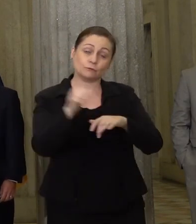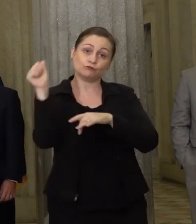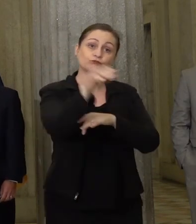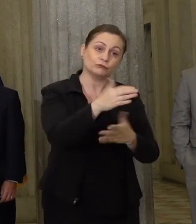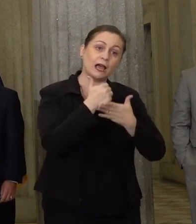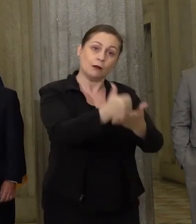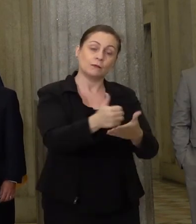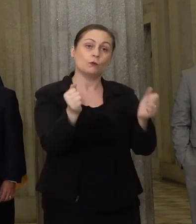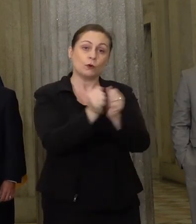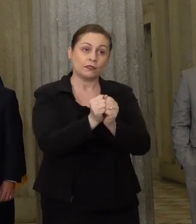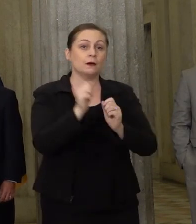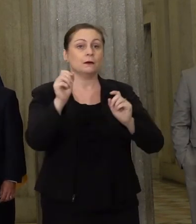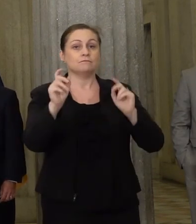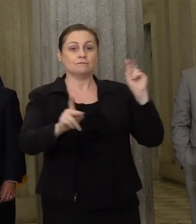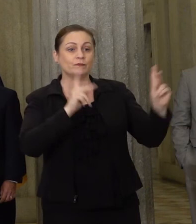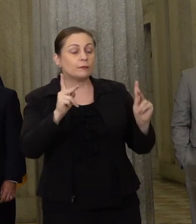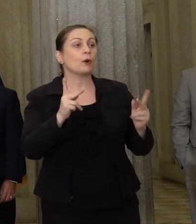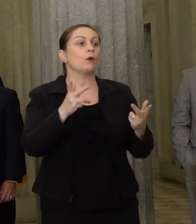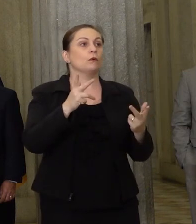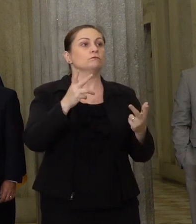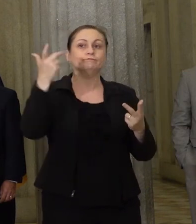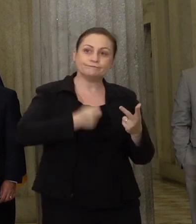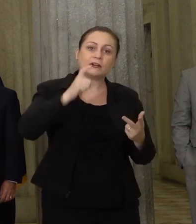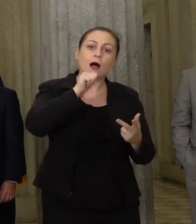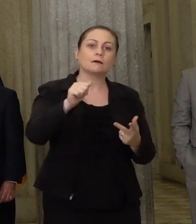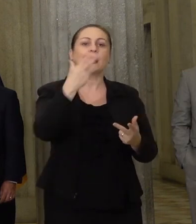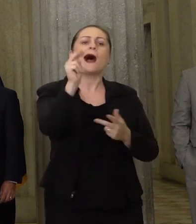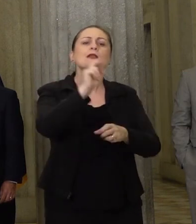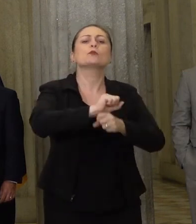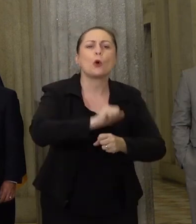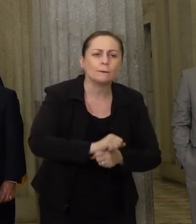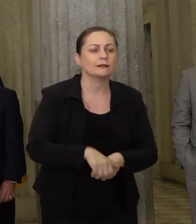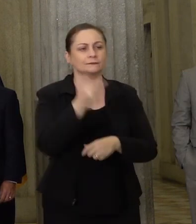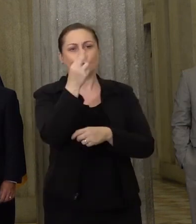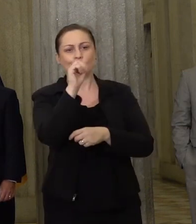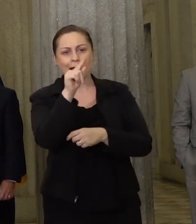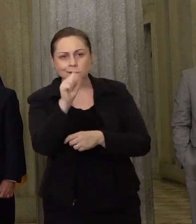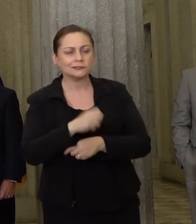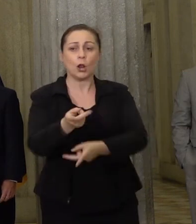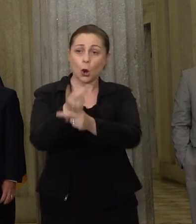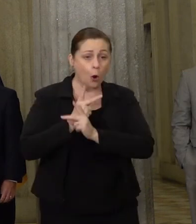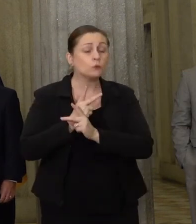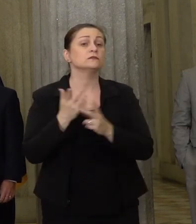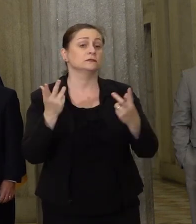uninsured unemployment insurance, as well as grants and loans in